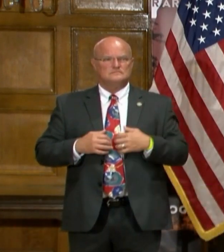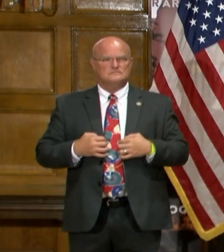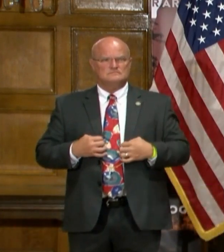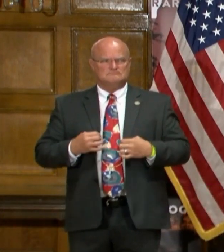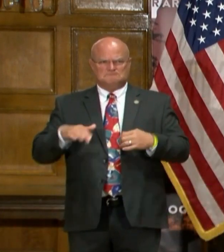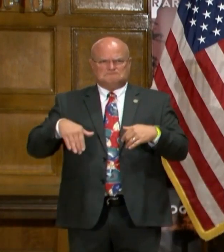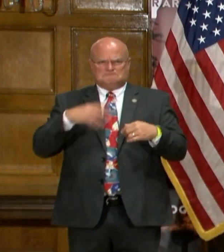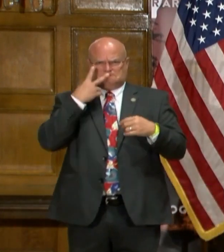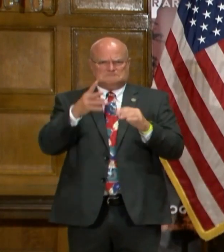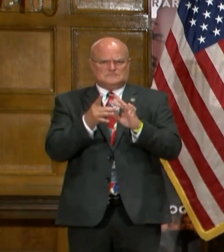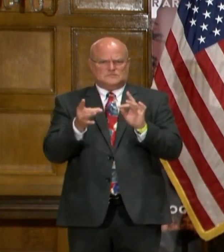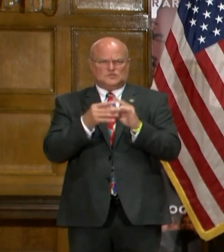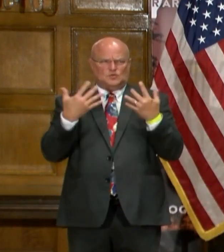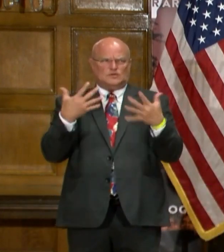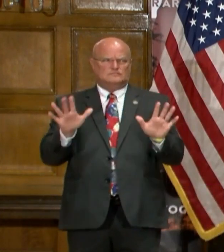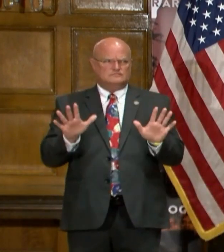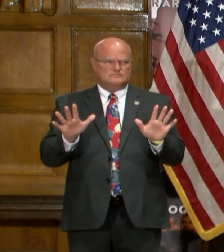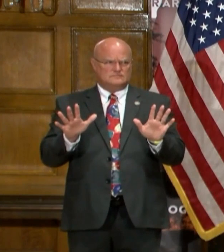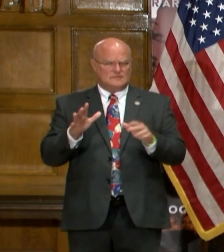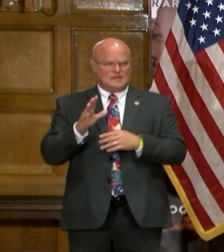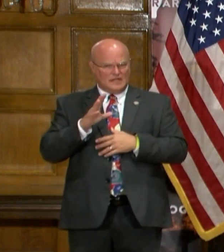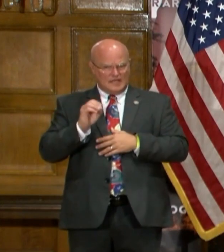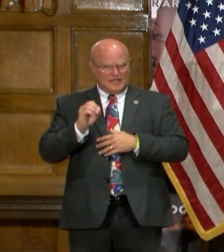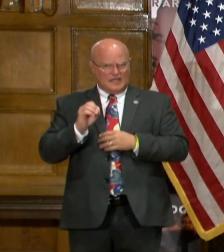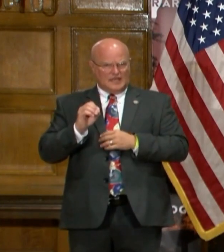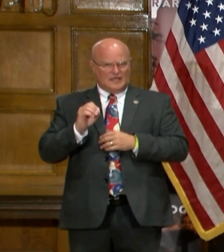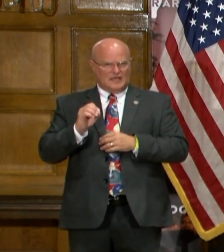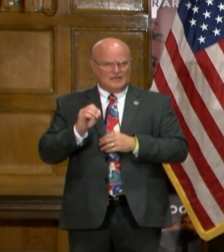I haven't seen that story, and